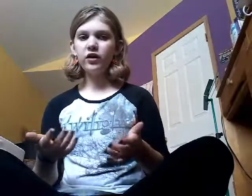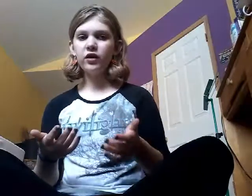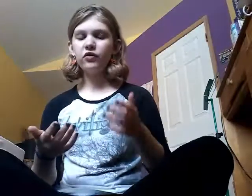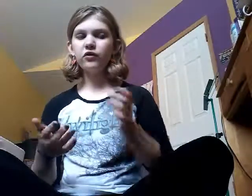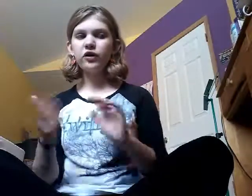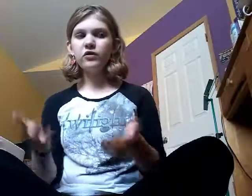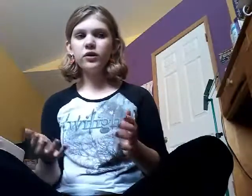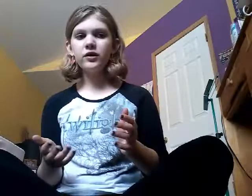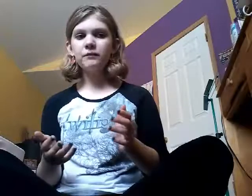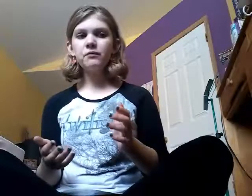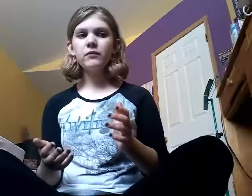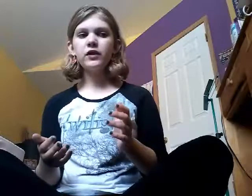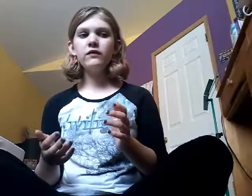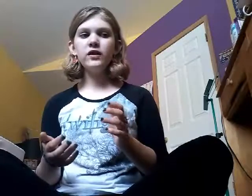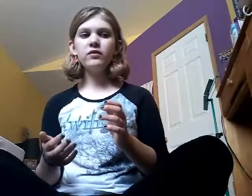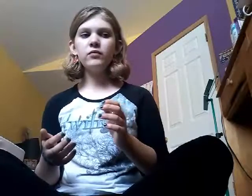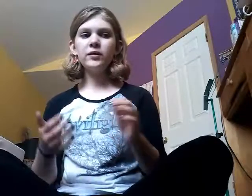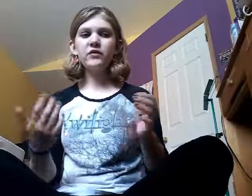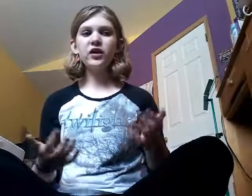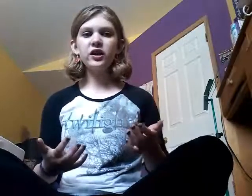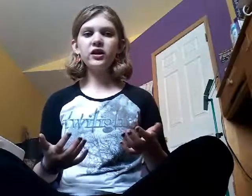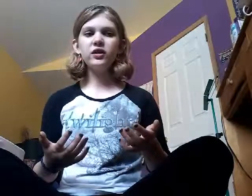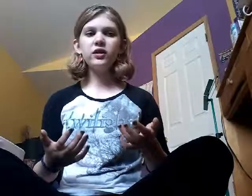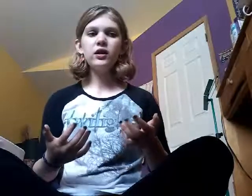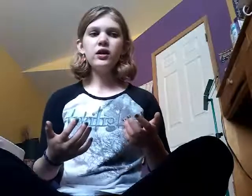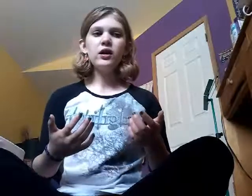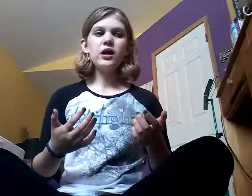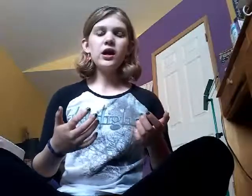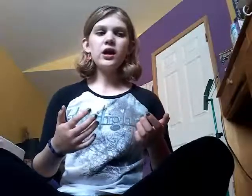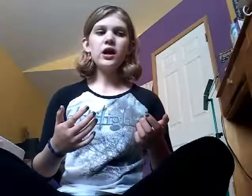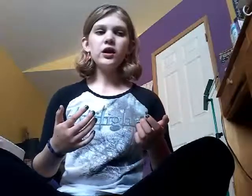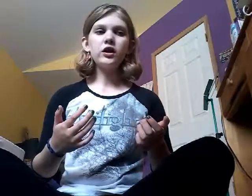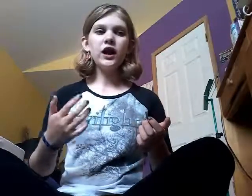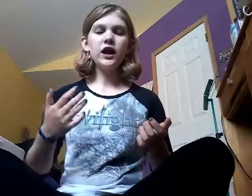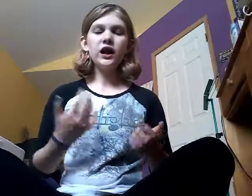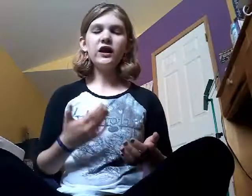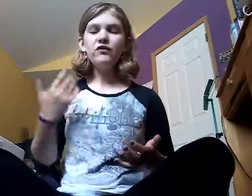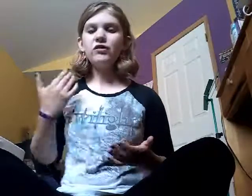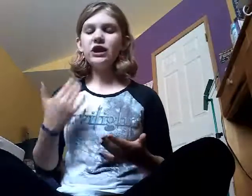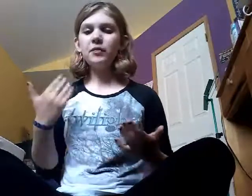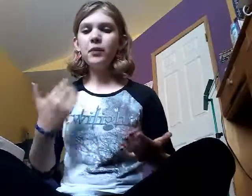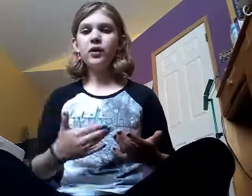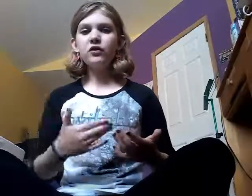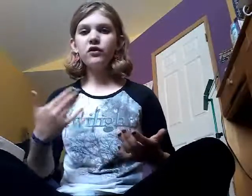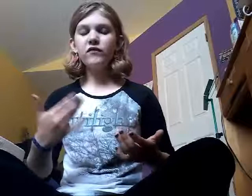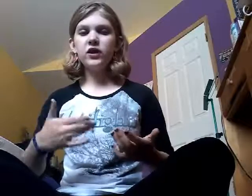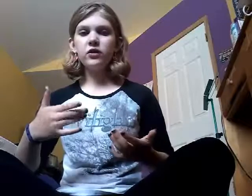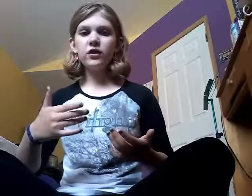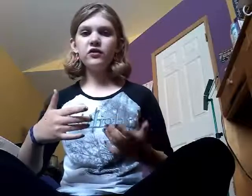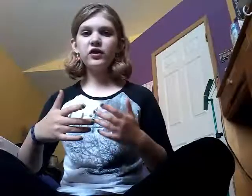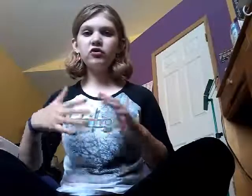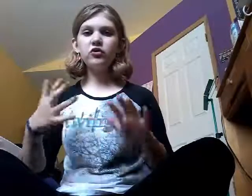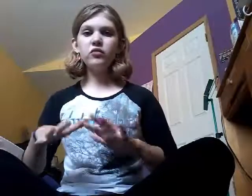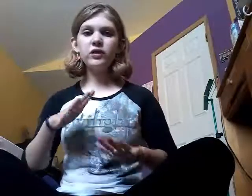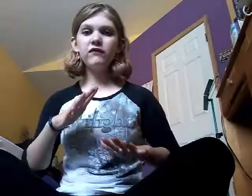word while I'm signing it. And, again, if you need to pause the video, because I do go really